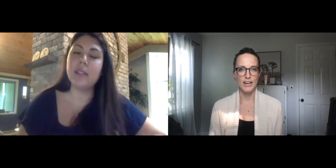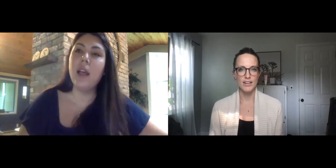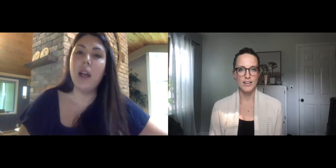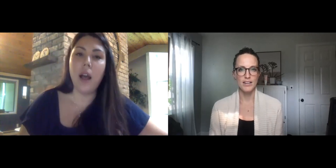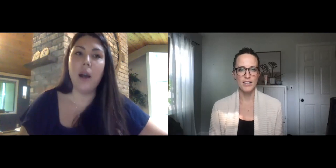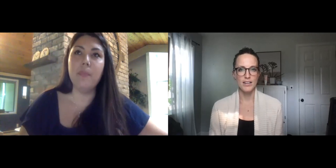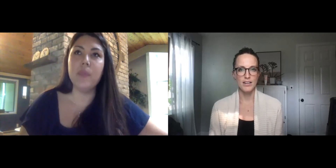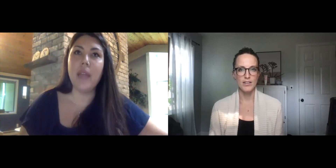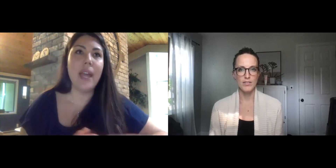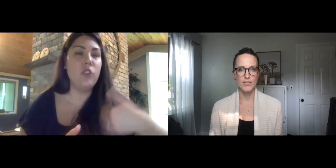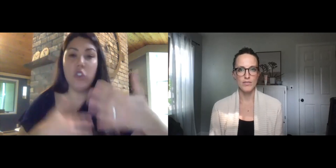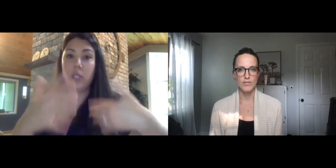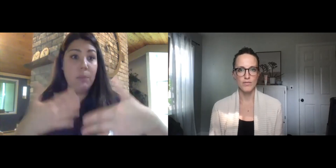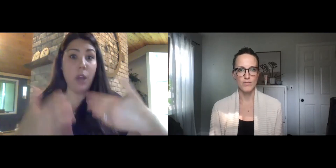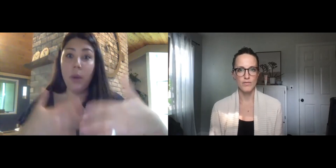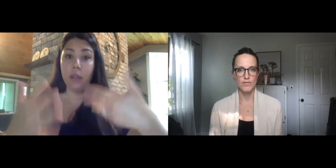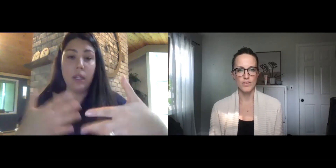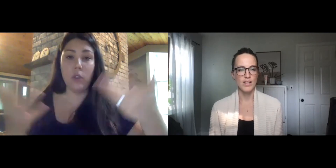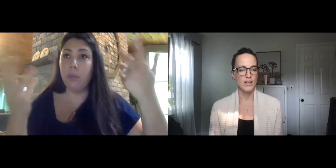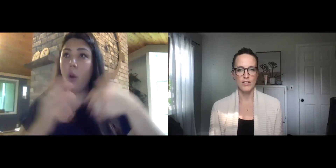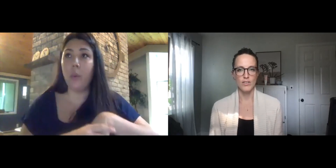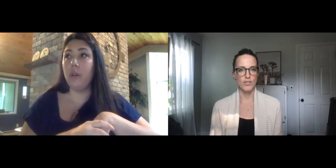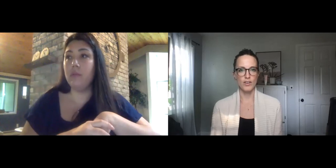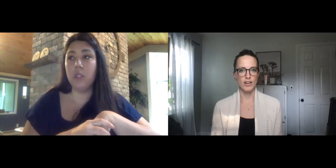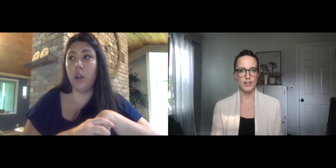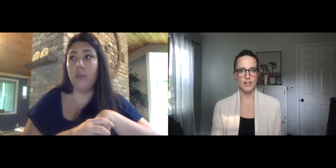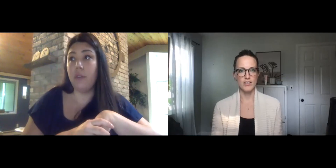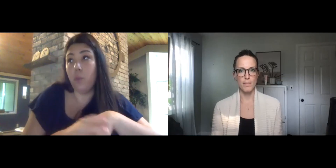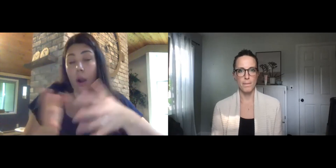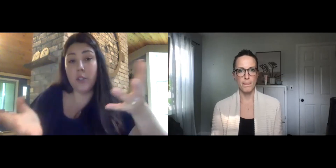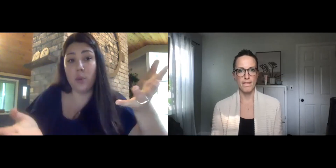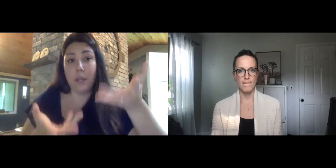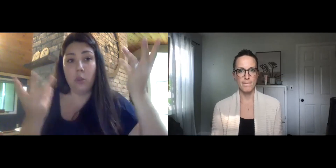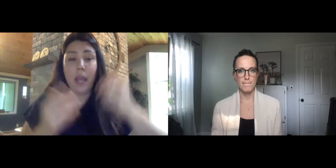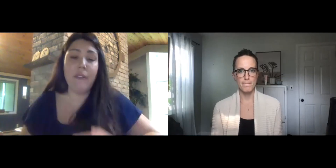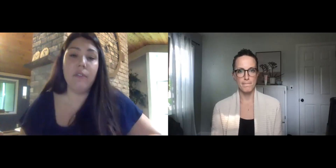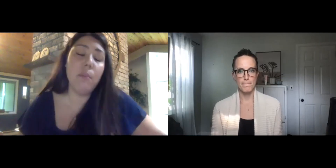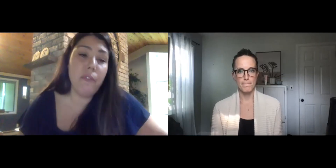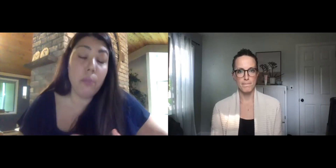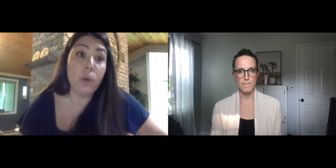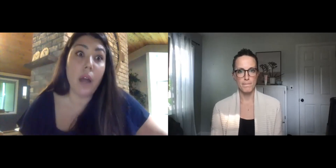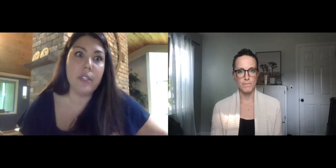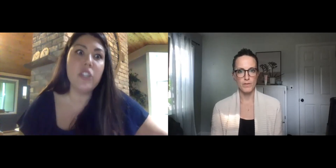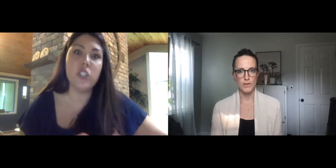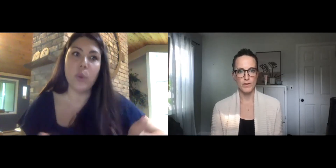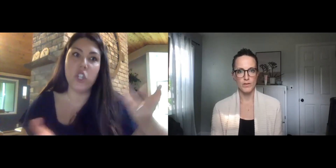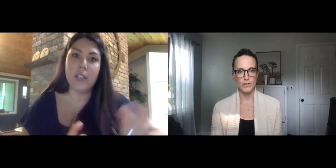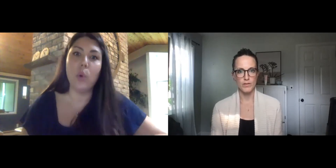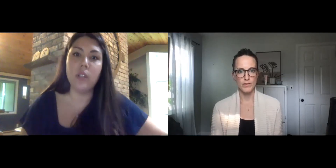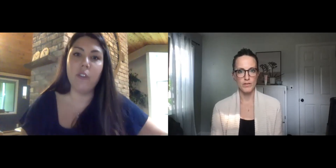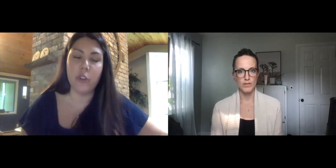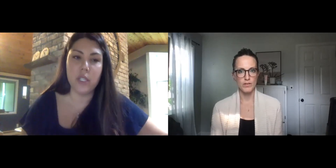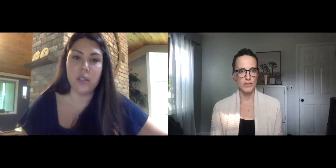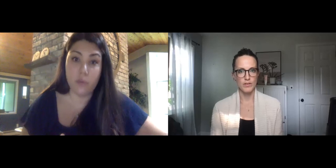phrases. Right. And then you just keep going, and then you keep going where, Right. if you wanted to, I mean, you'll be having full-blown conversations when she